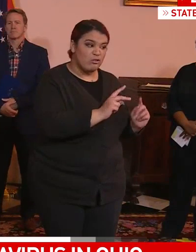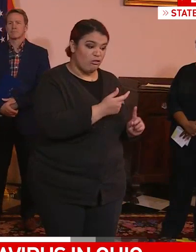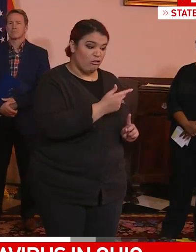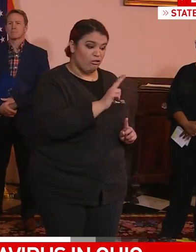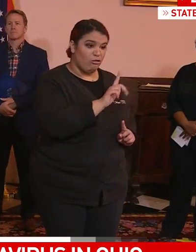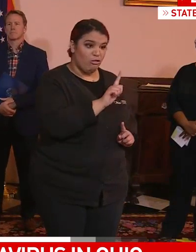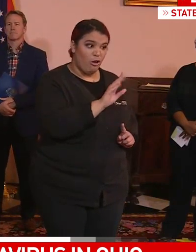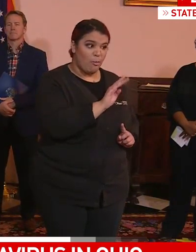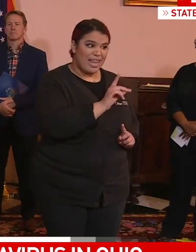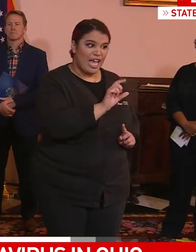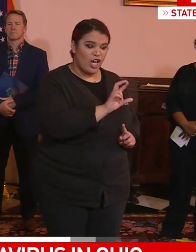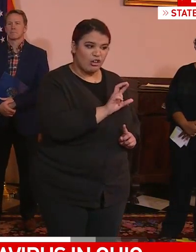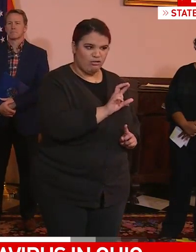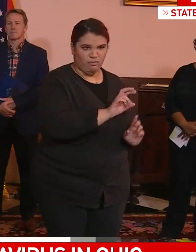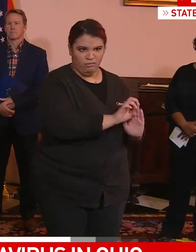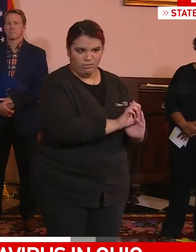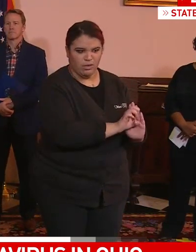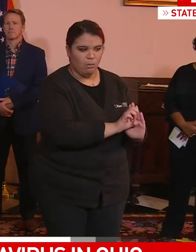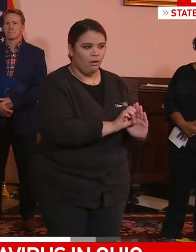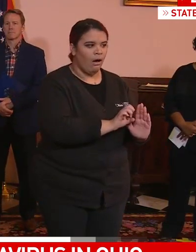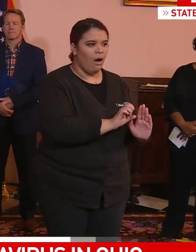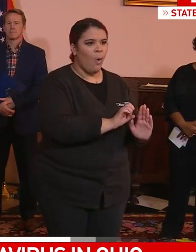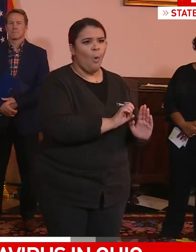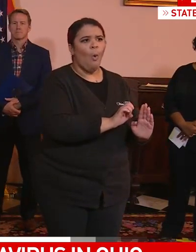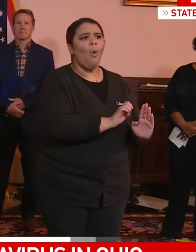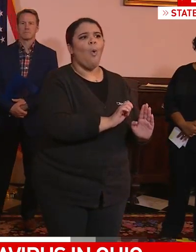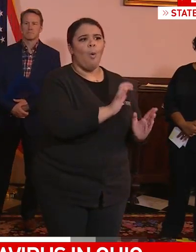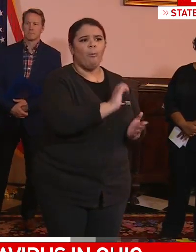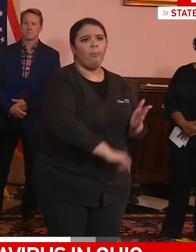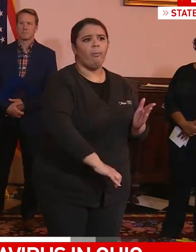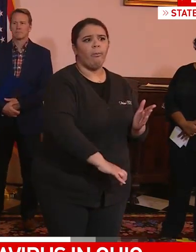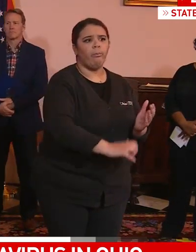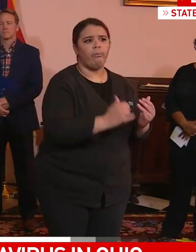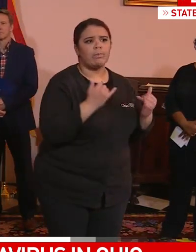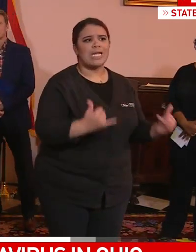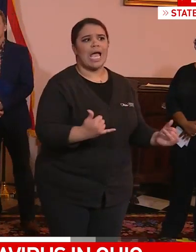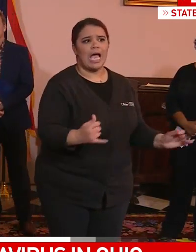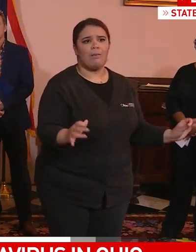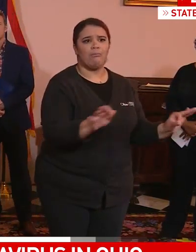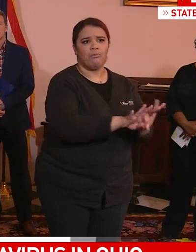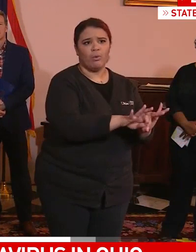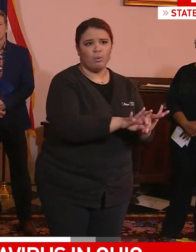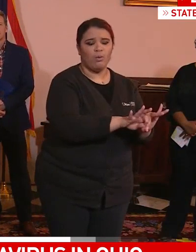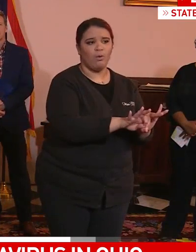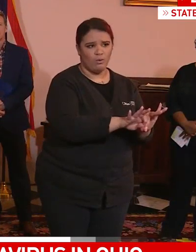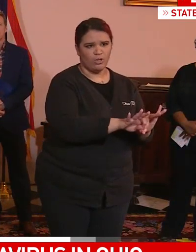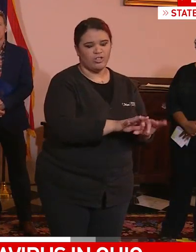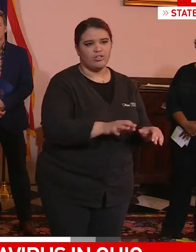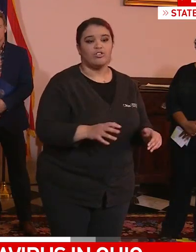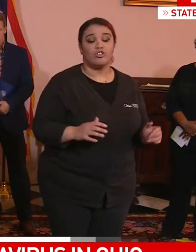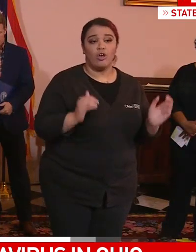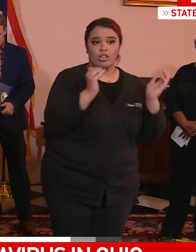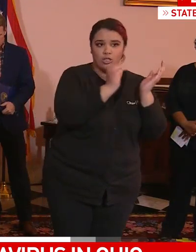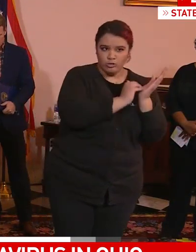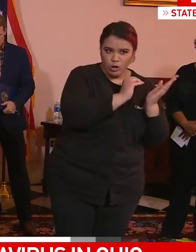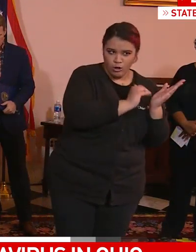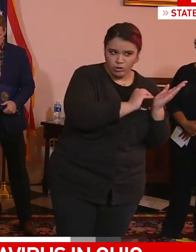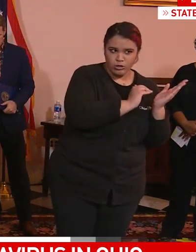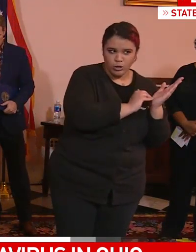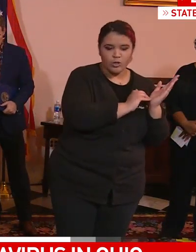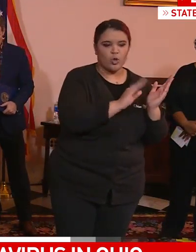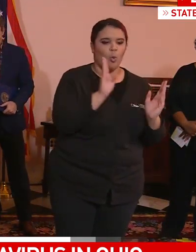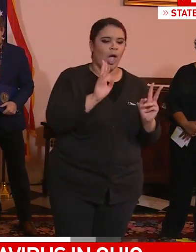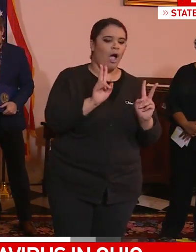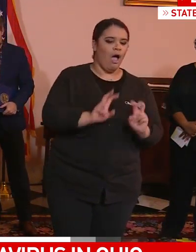the patient together to do that assessment and determine whether this is a procedure that, that needs to